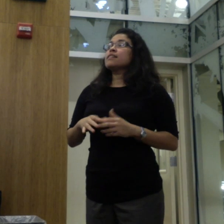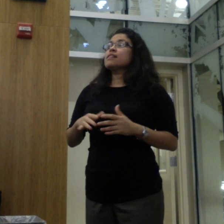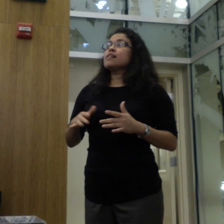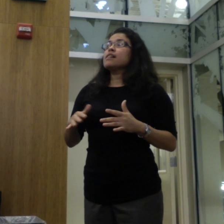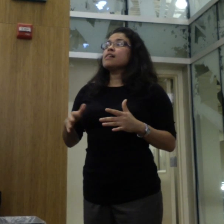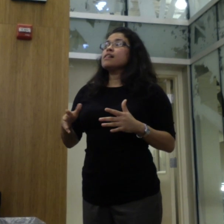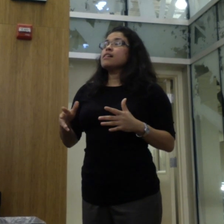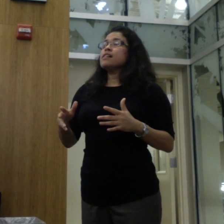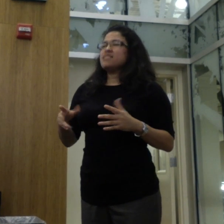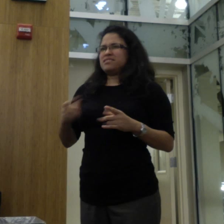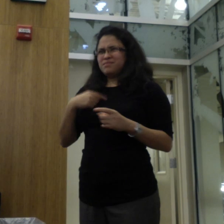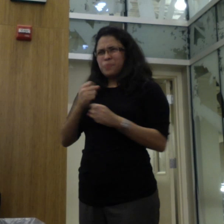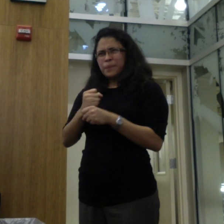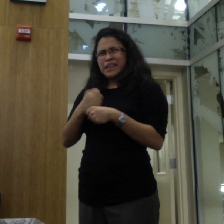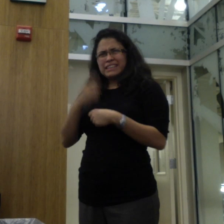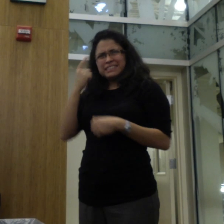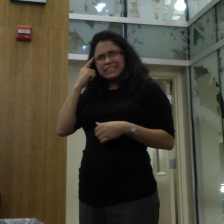does that make sense?